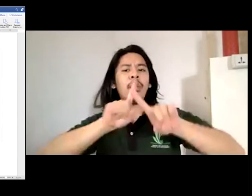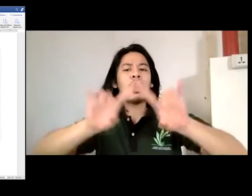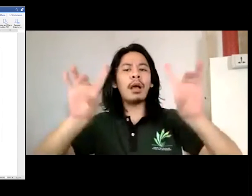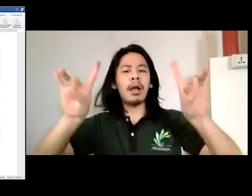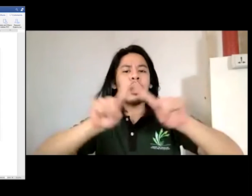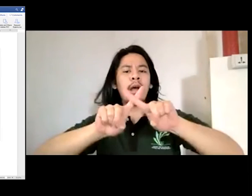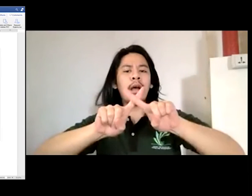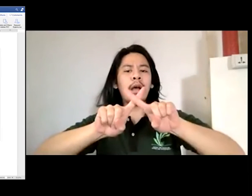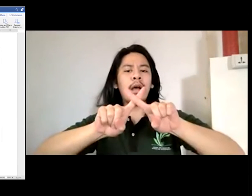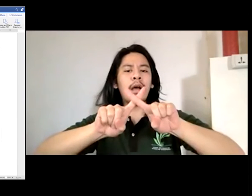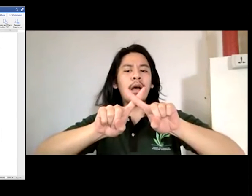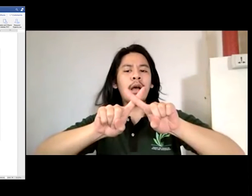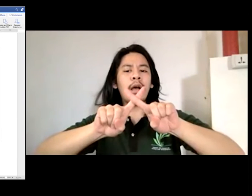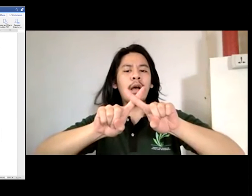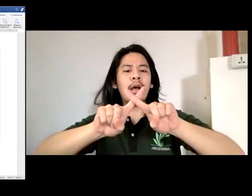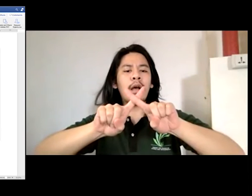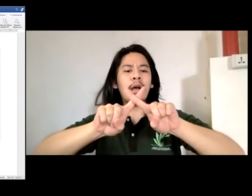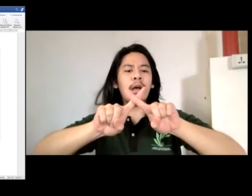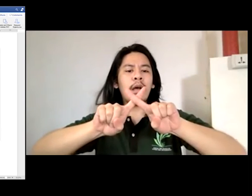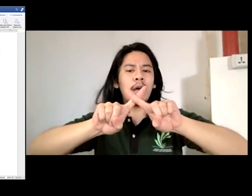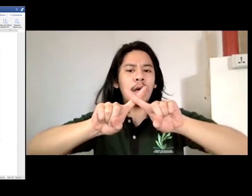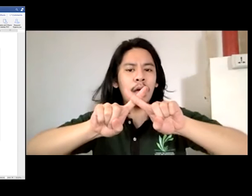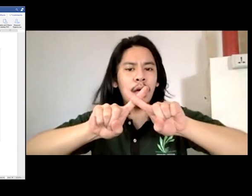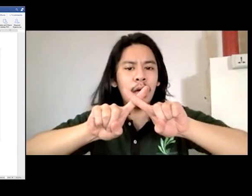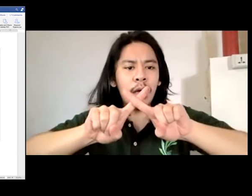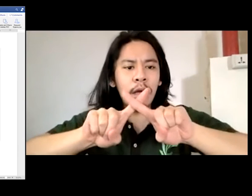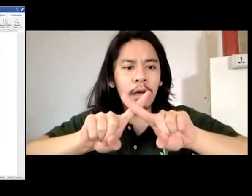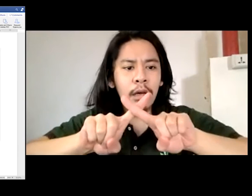towards? And everyone's